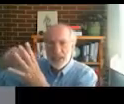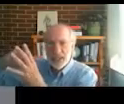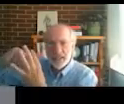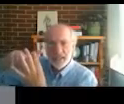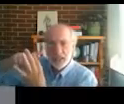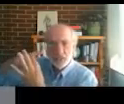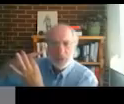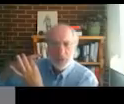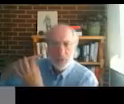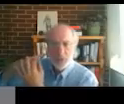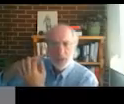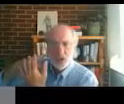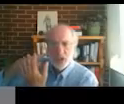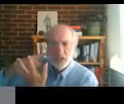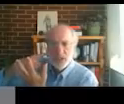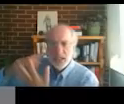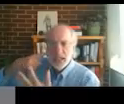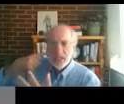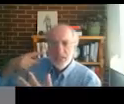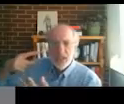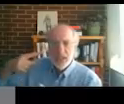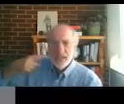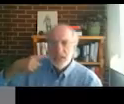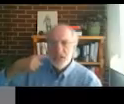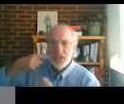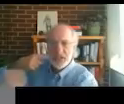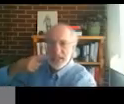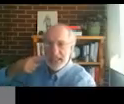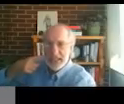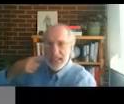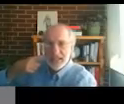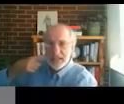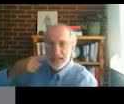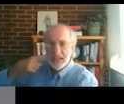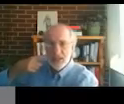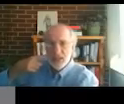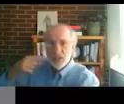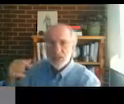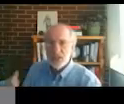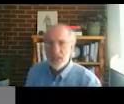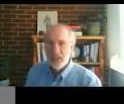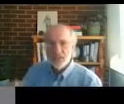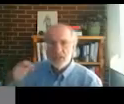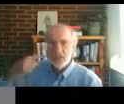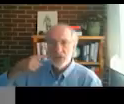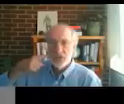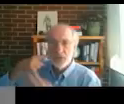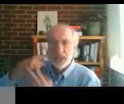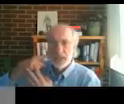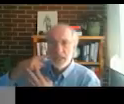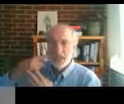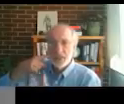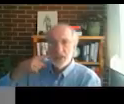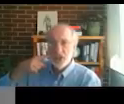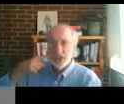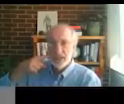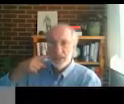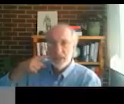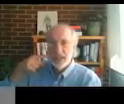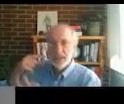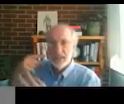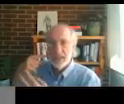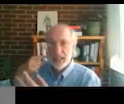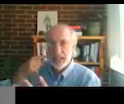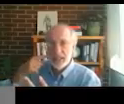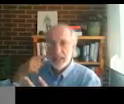take their hands and help them form it and gently guide them, and they do this and they get candy, the child is going to learn that being in this position gets